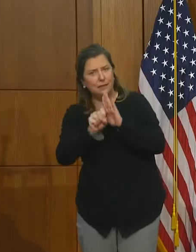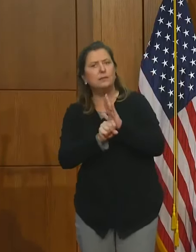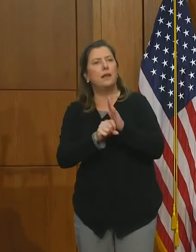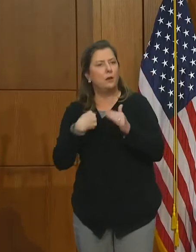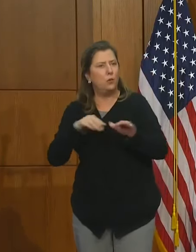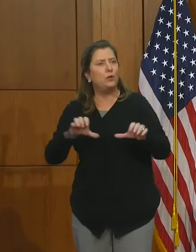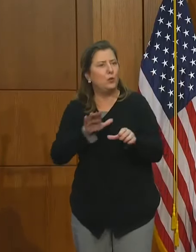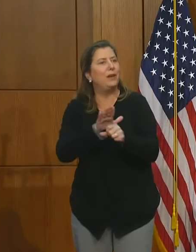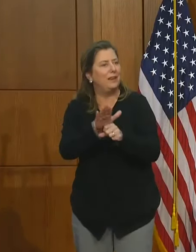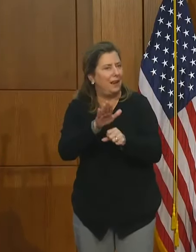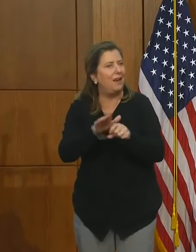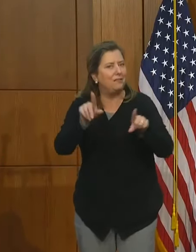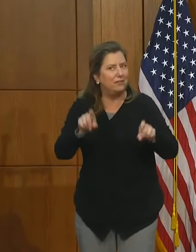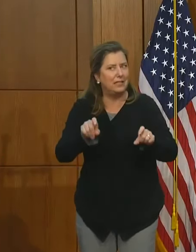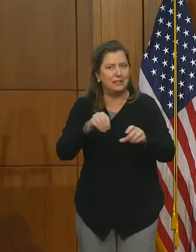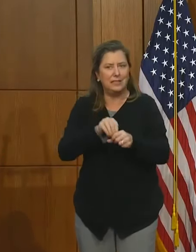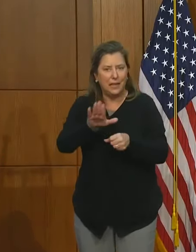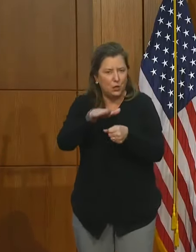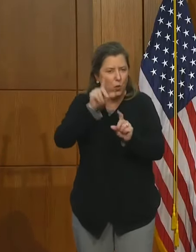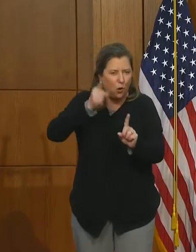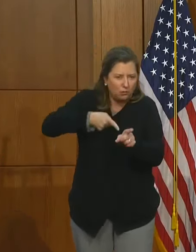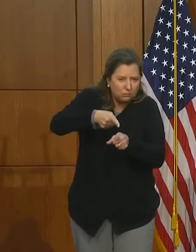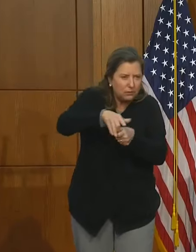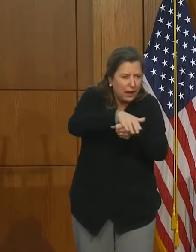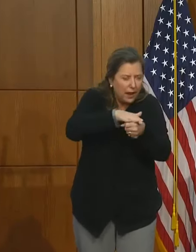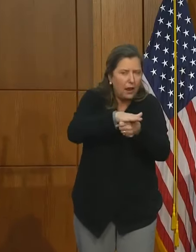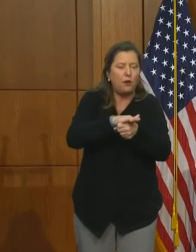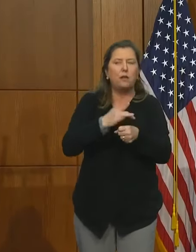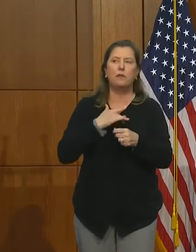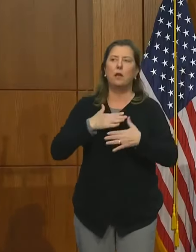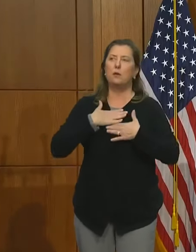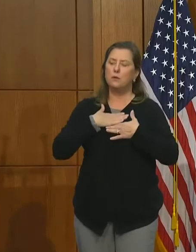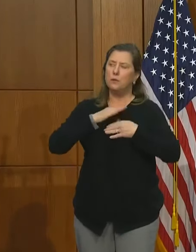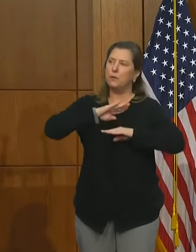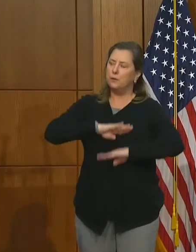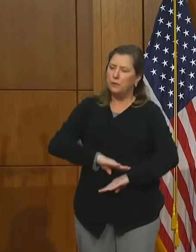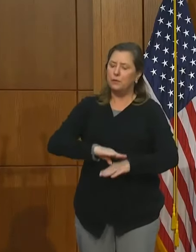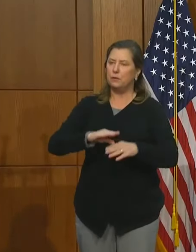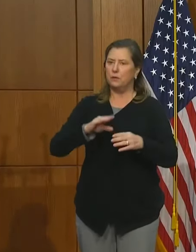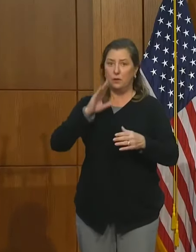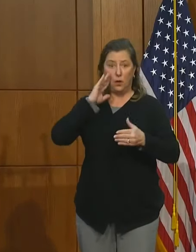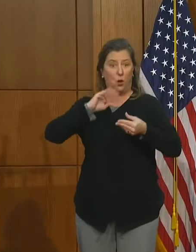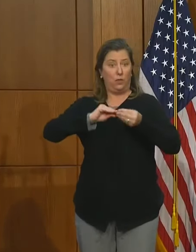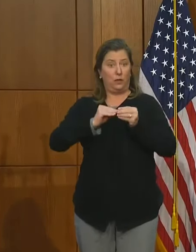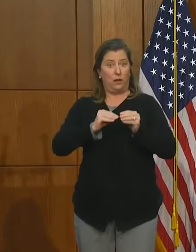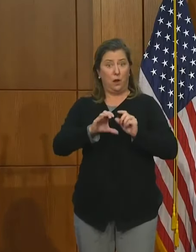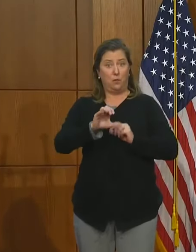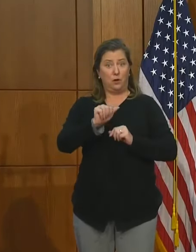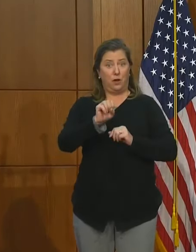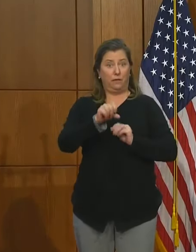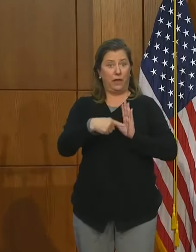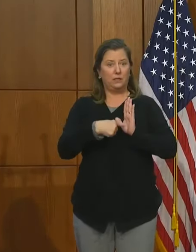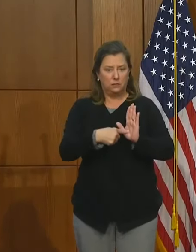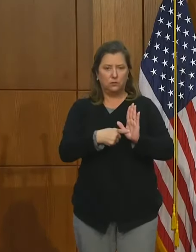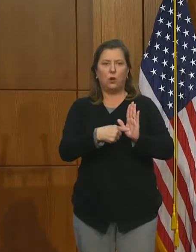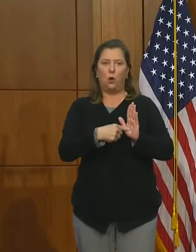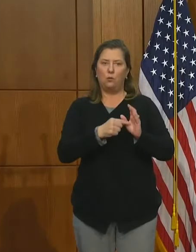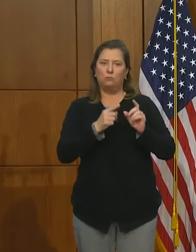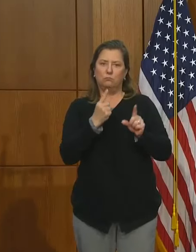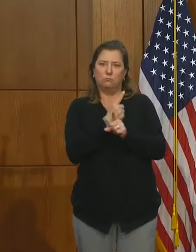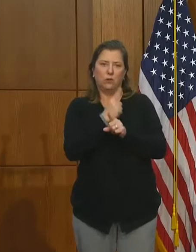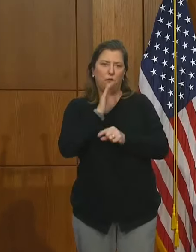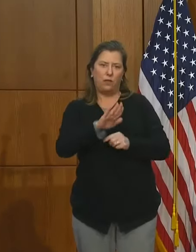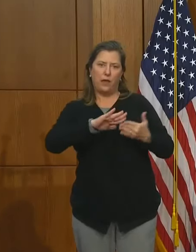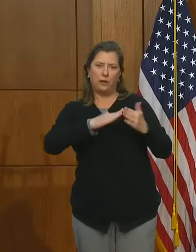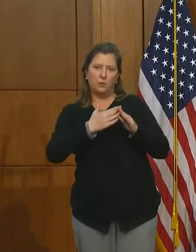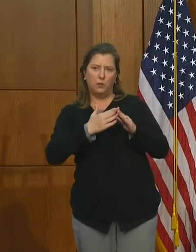enough testing in their zip code, in their district, so they can be reassured that the number of cases represent what the disease looks like in that community.